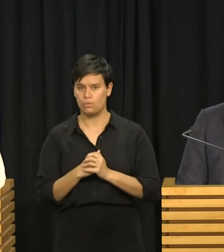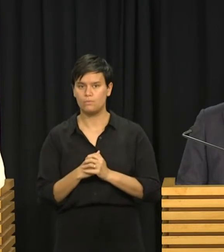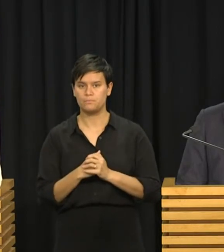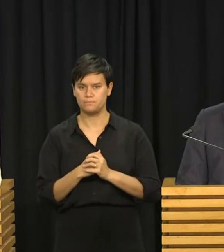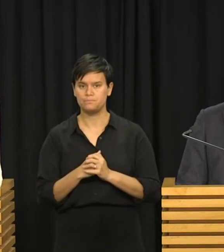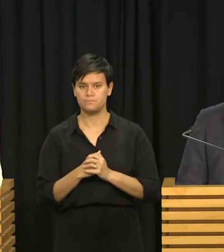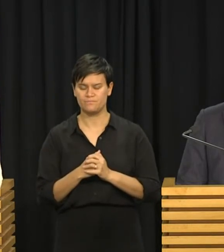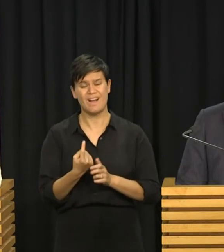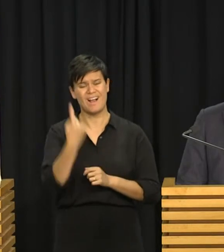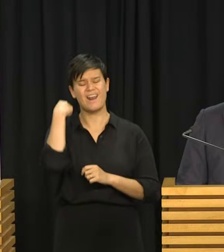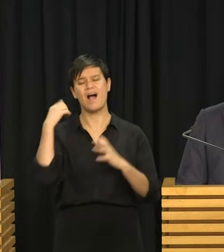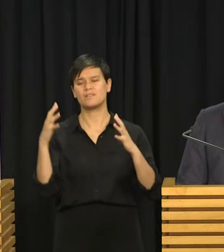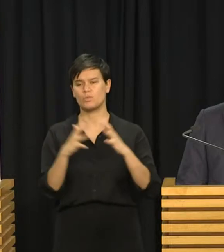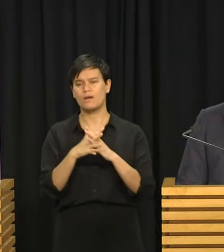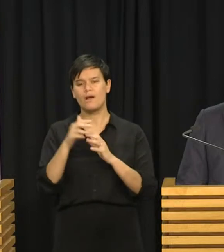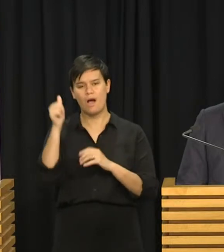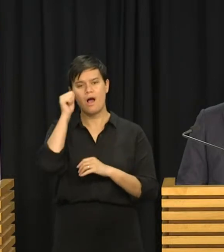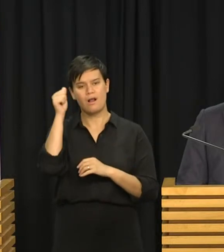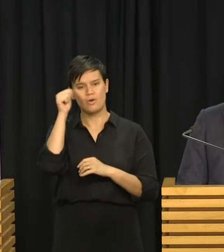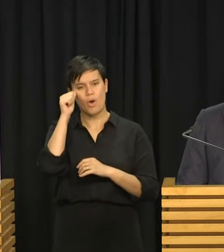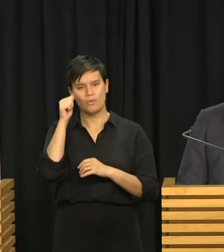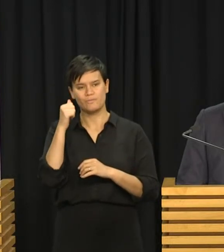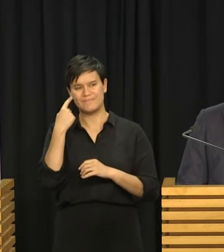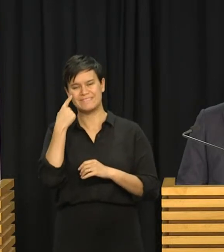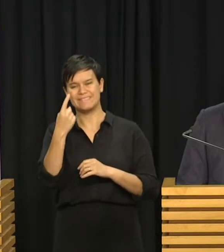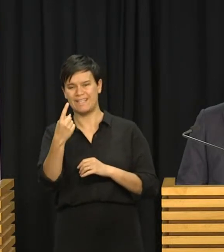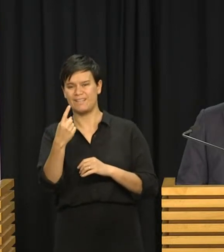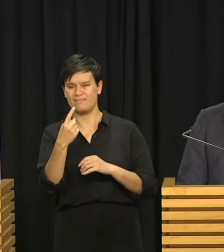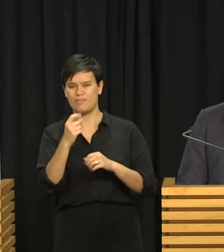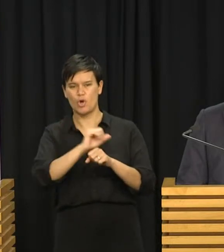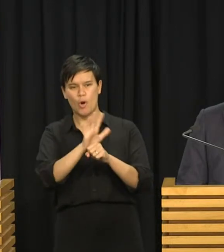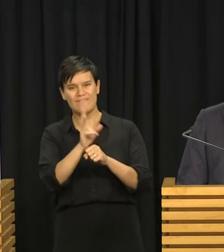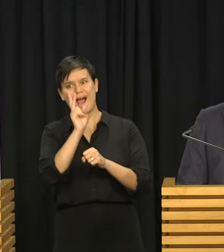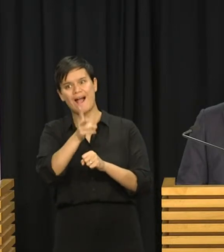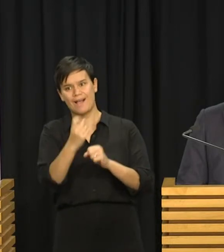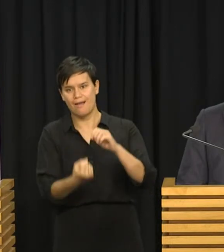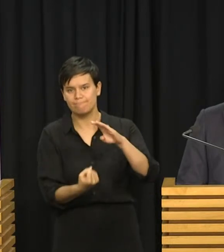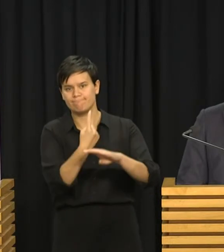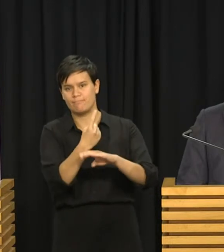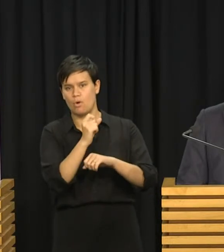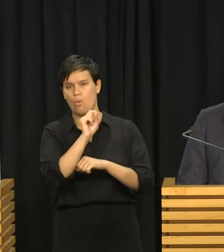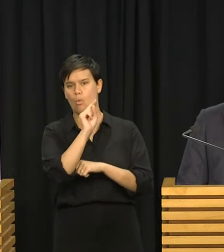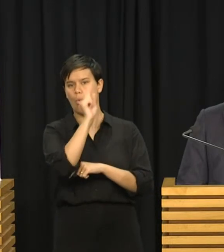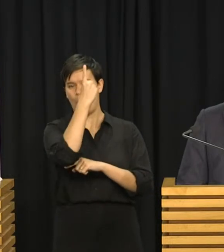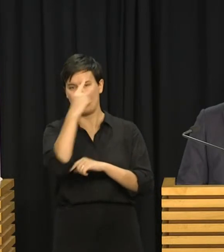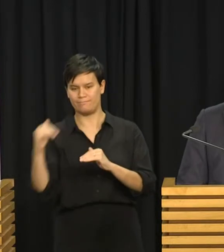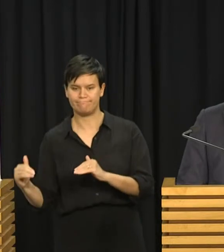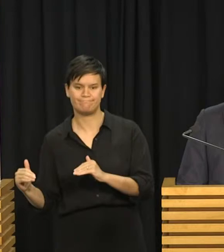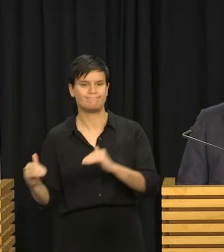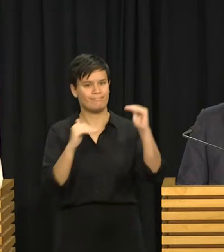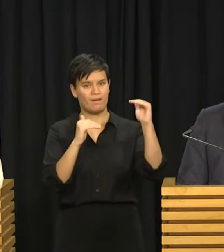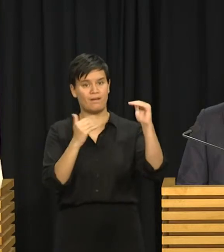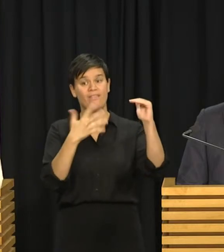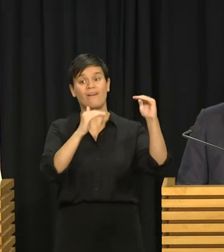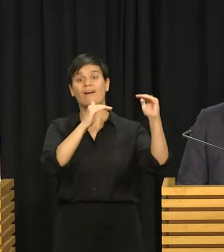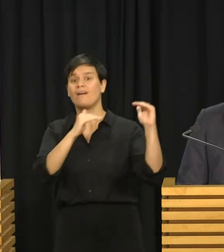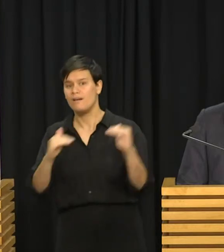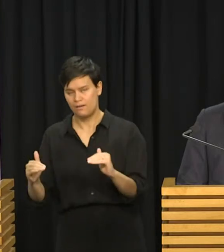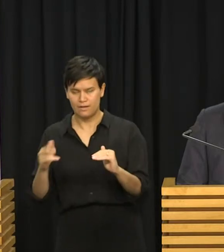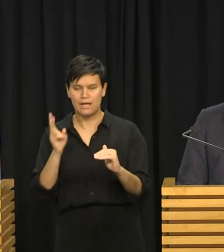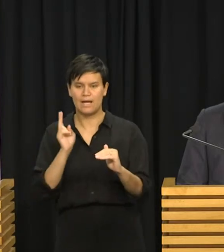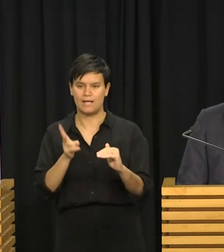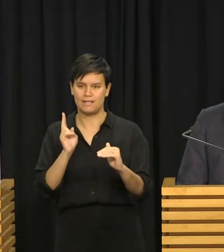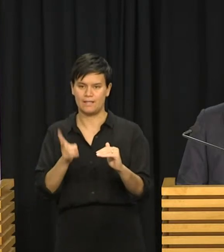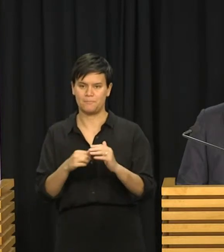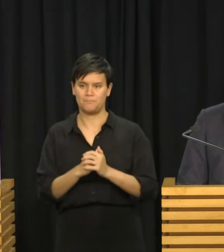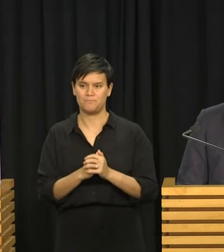faced another small outbreak in the community and subsequent alert level shift. We can all take heart that we have